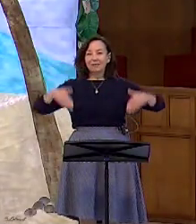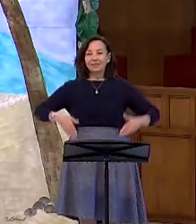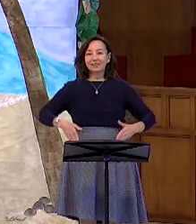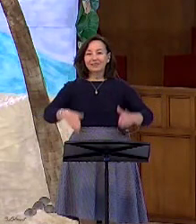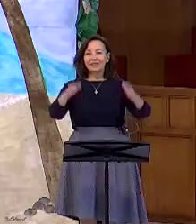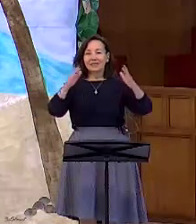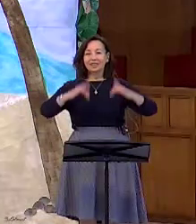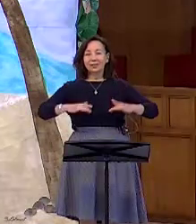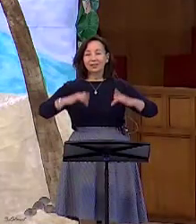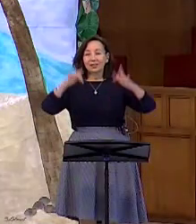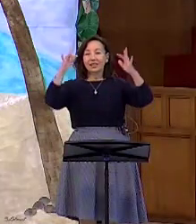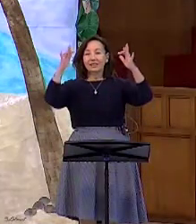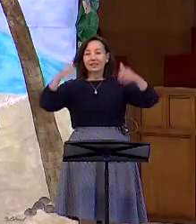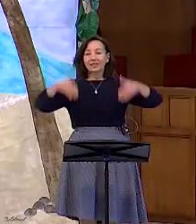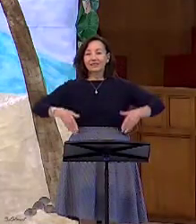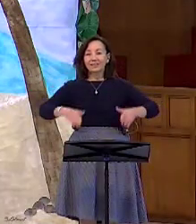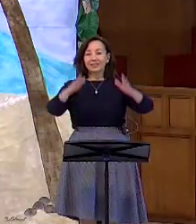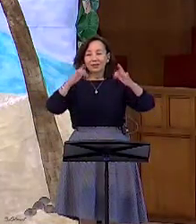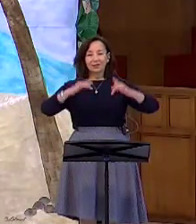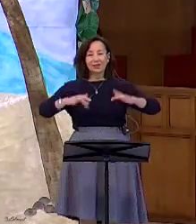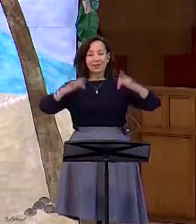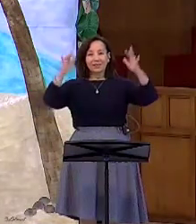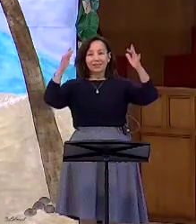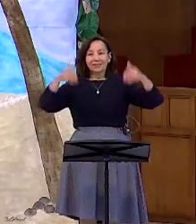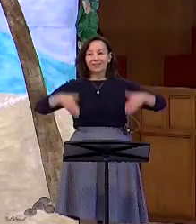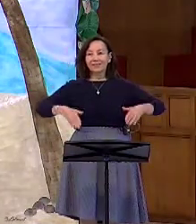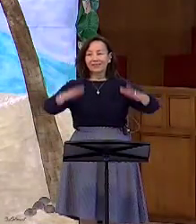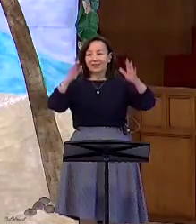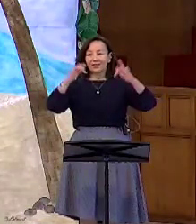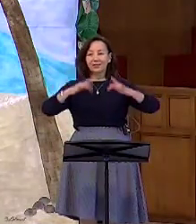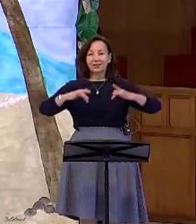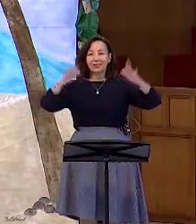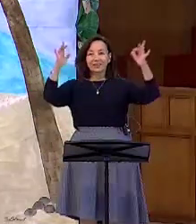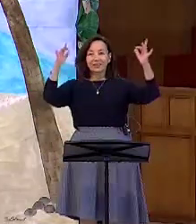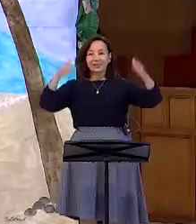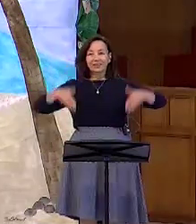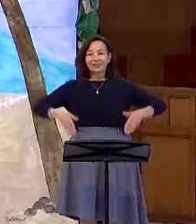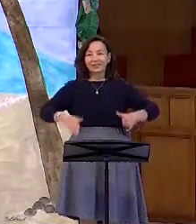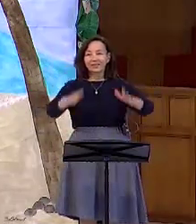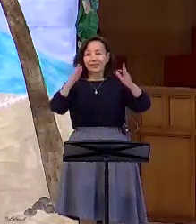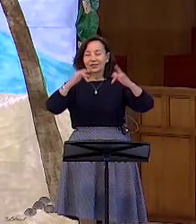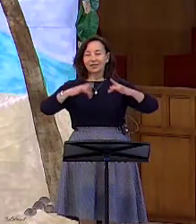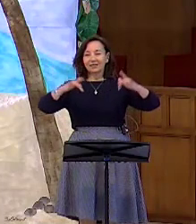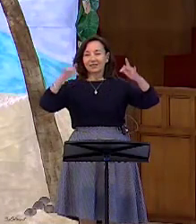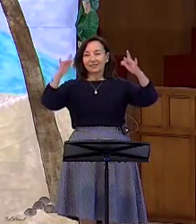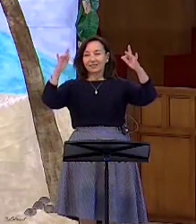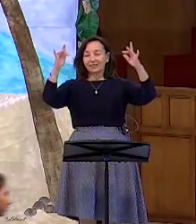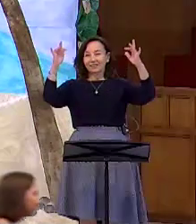I'm gonna let it shine. Let it shine, let it shine, let it